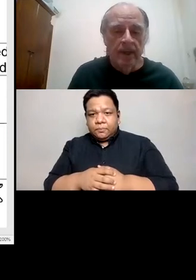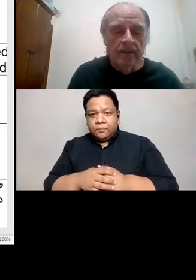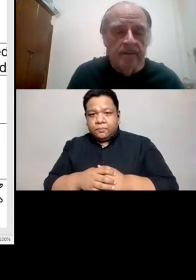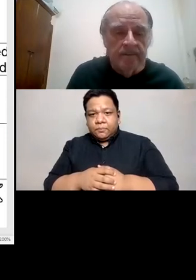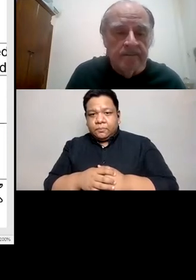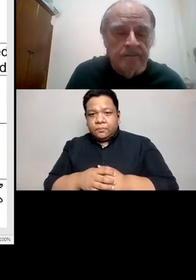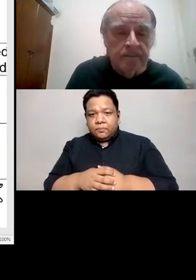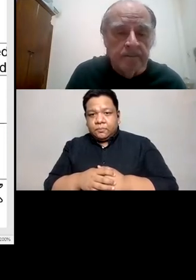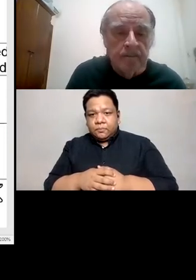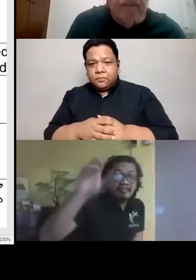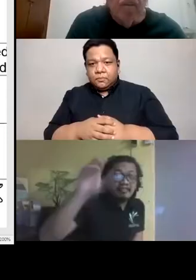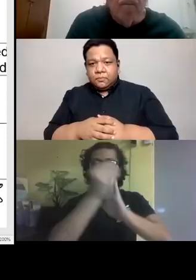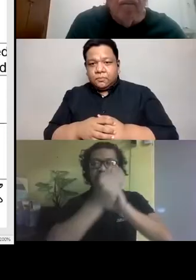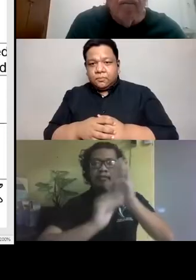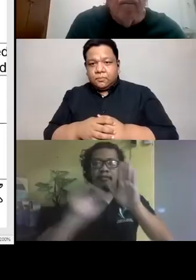Me?